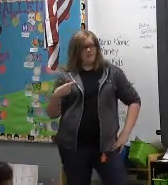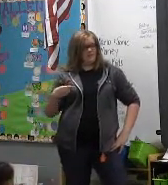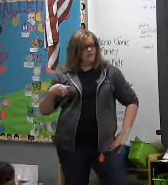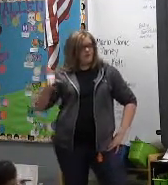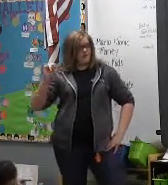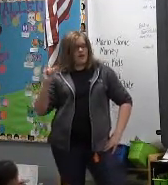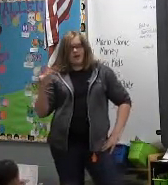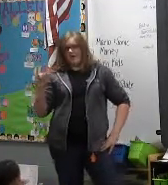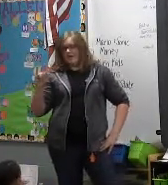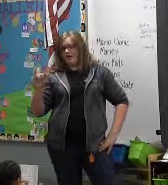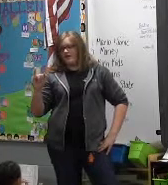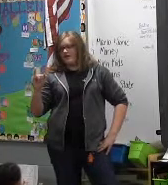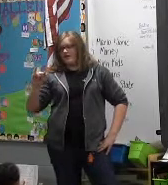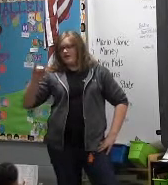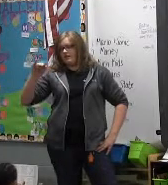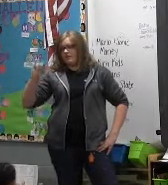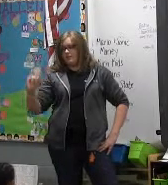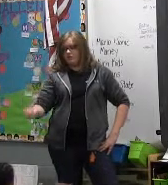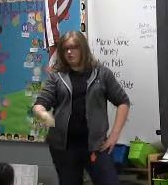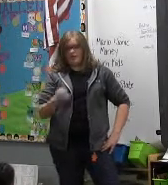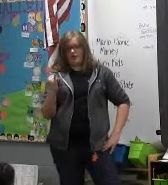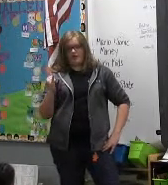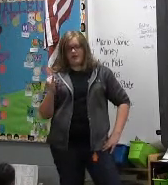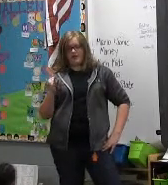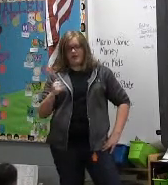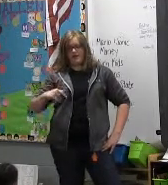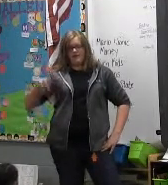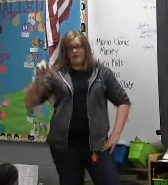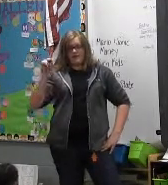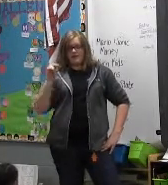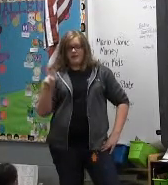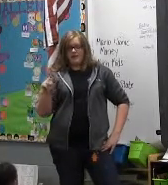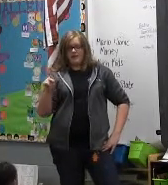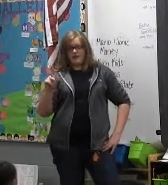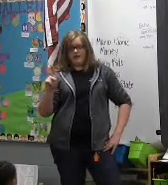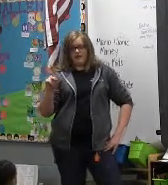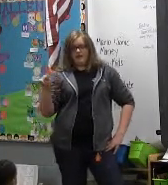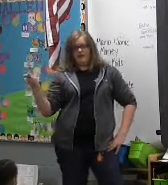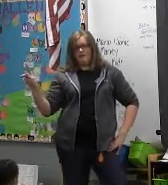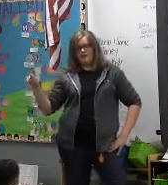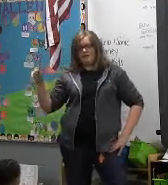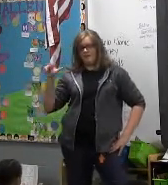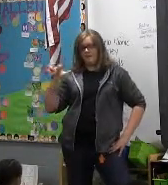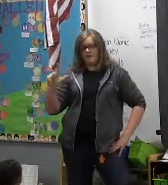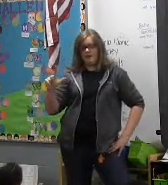H, I, J, K,